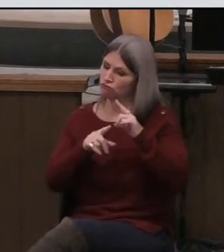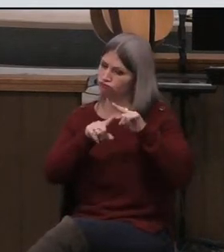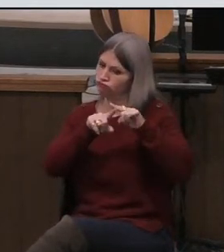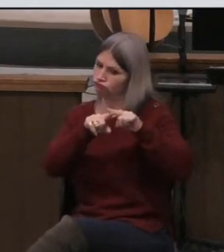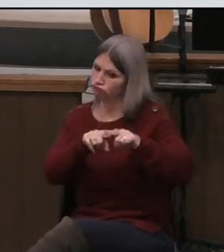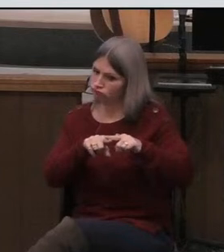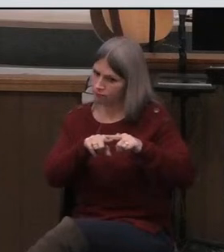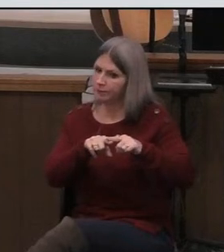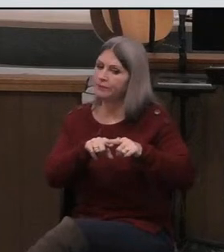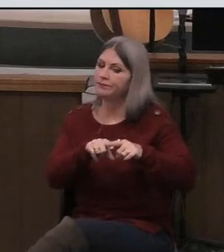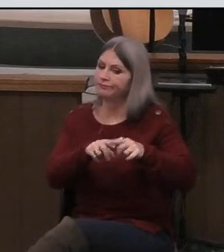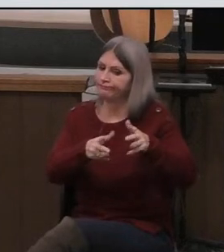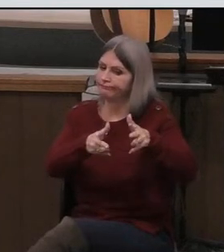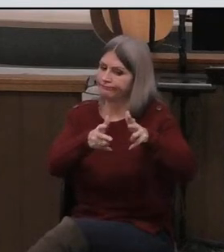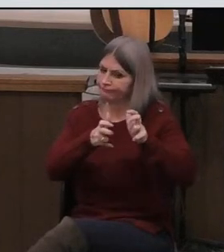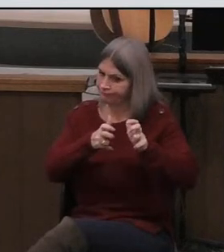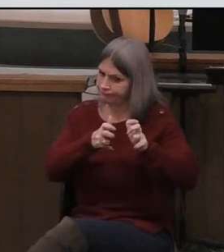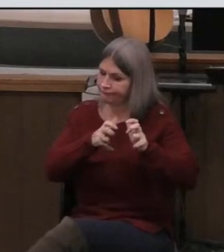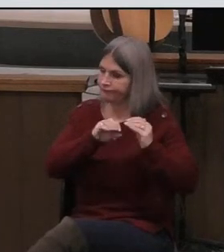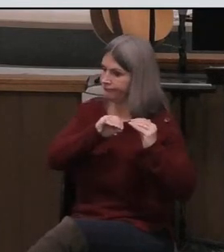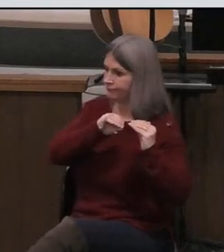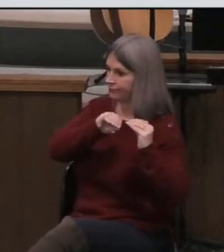and teach the truth.